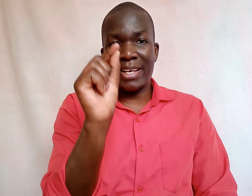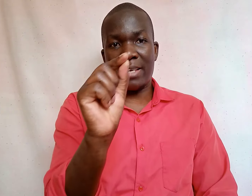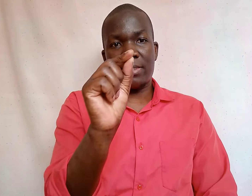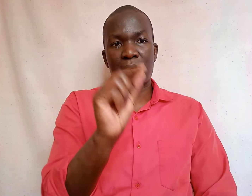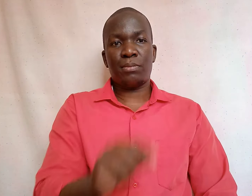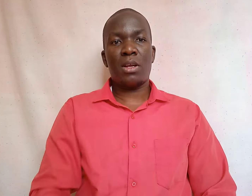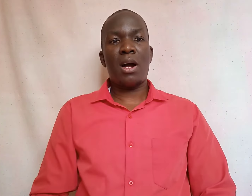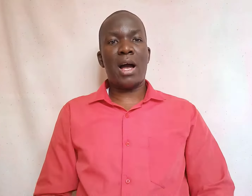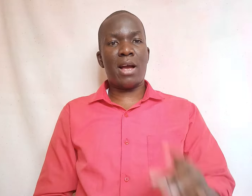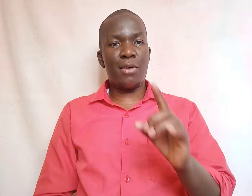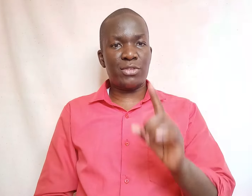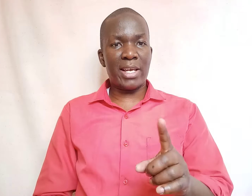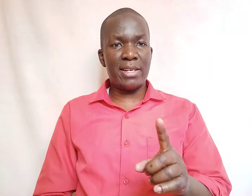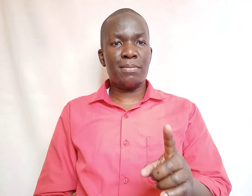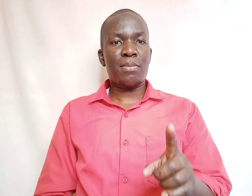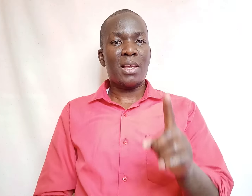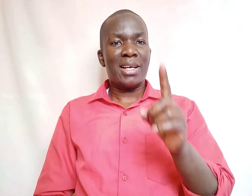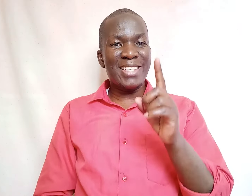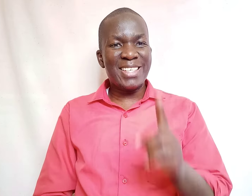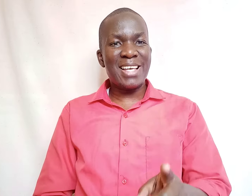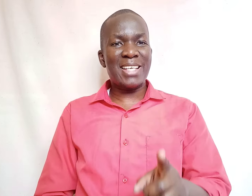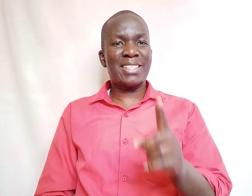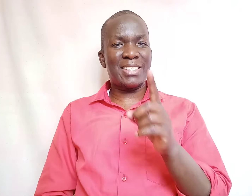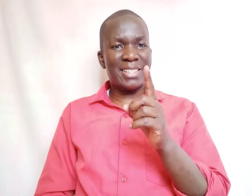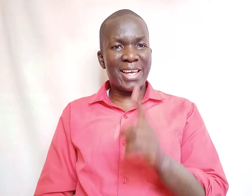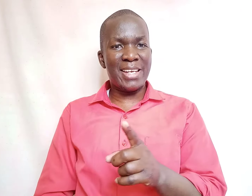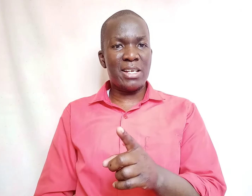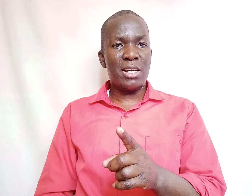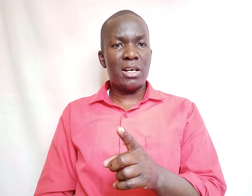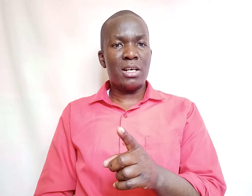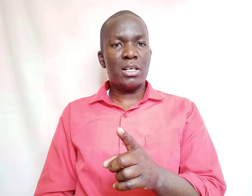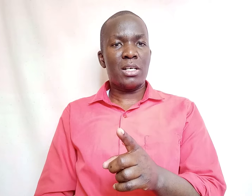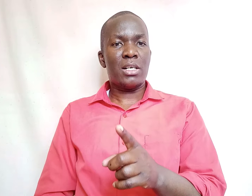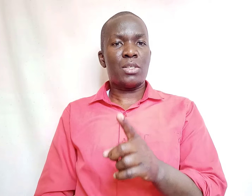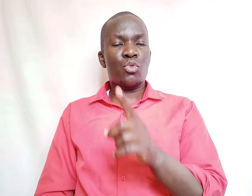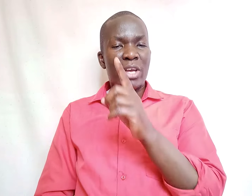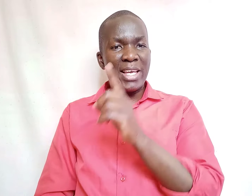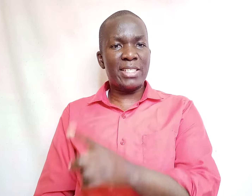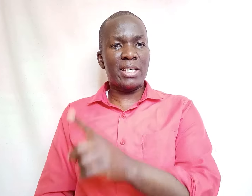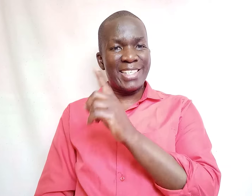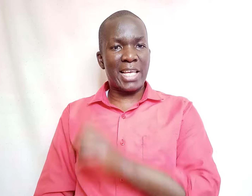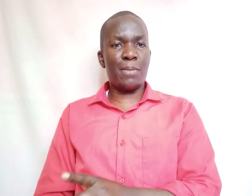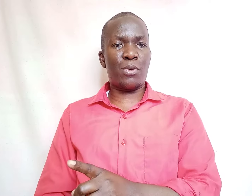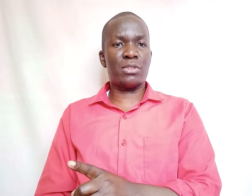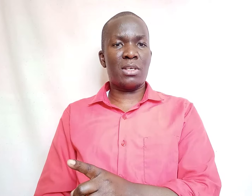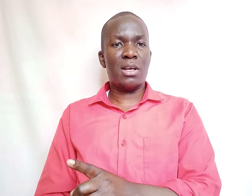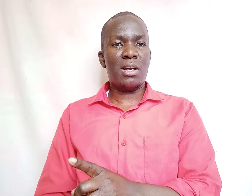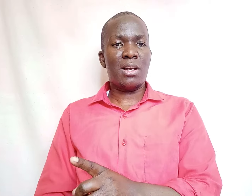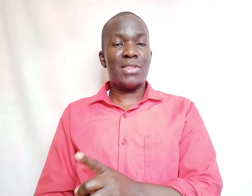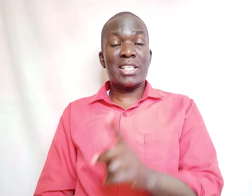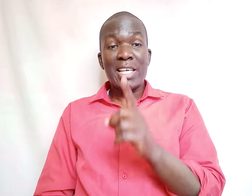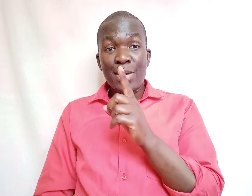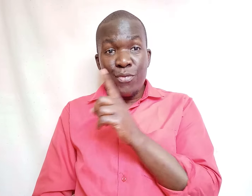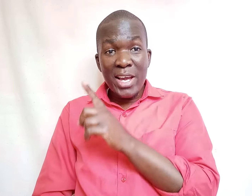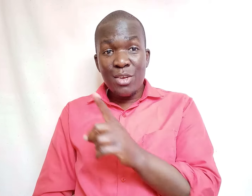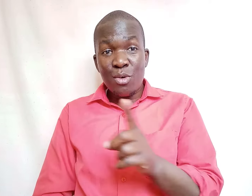an answer. I have said, Jesus said to his disciples that if any of